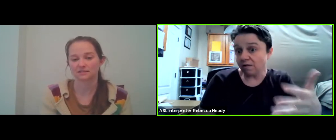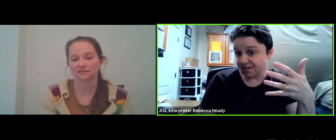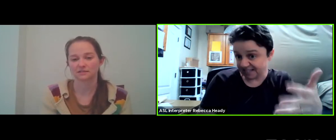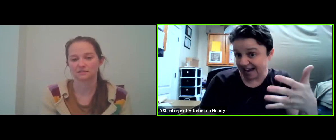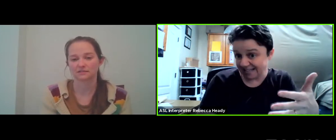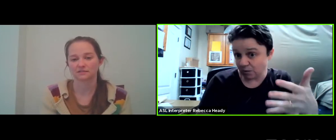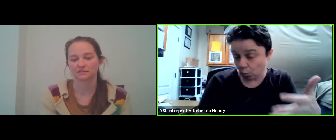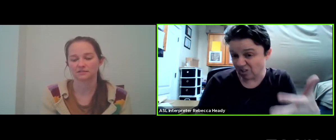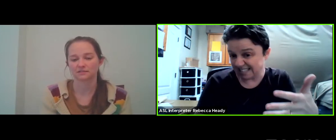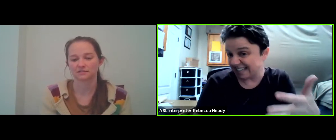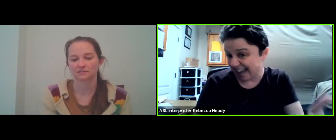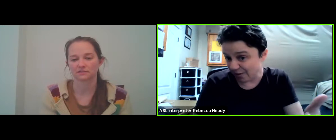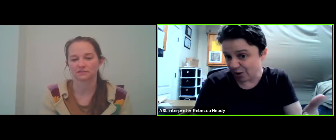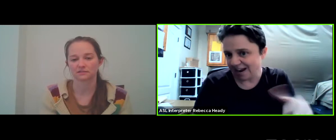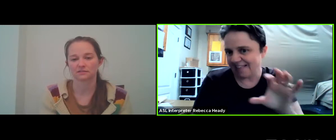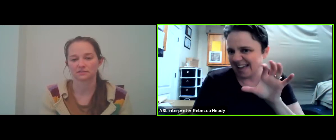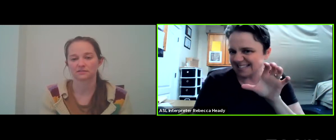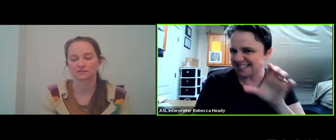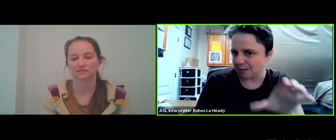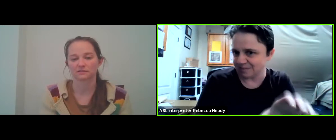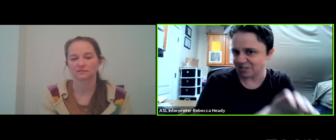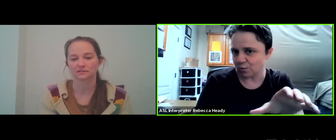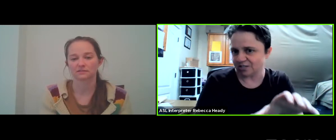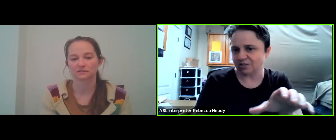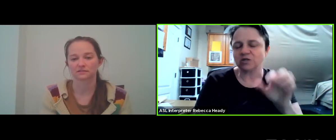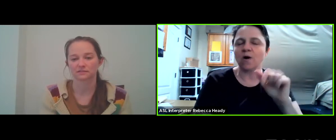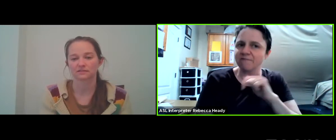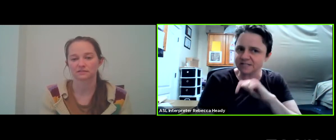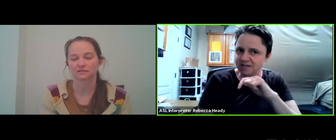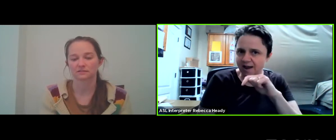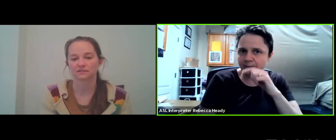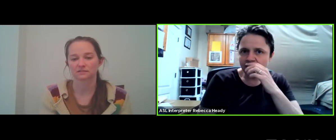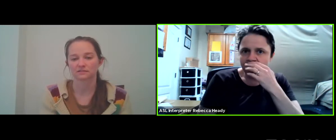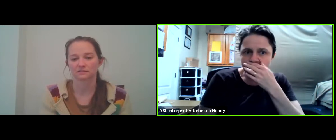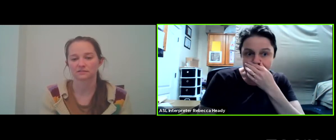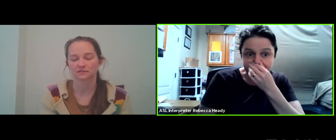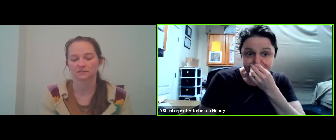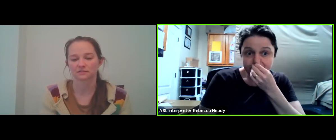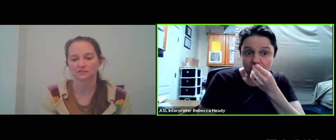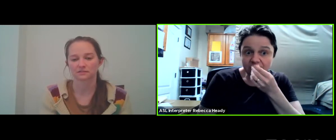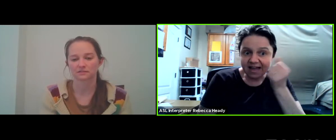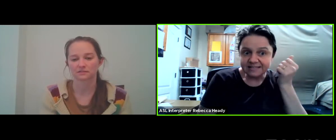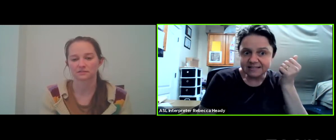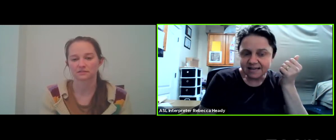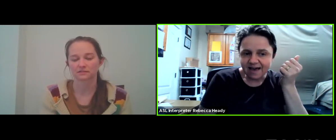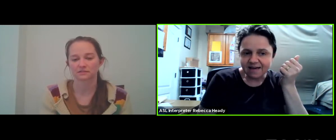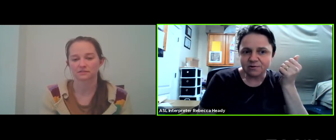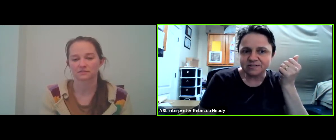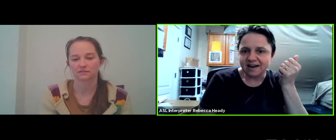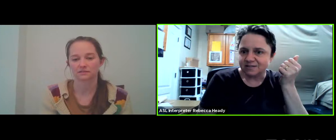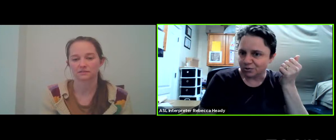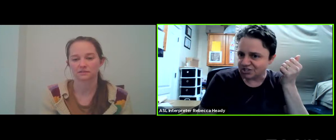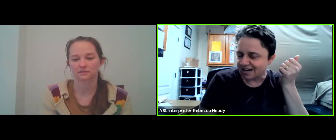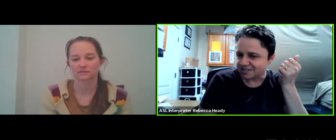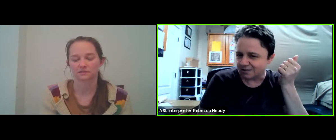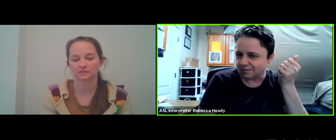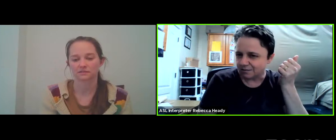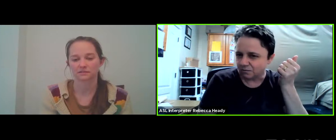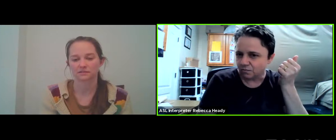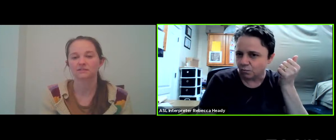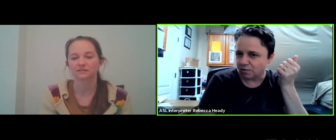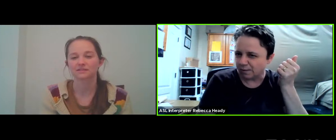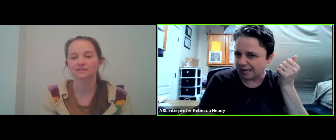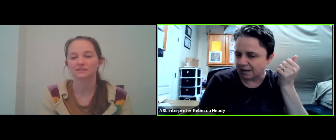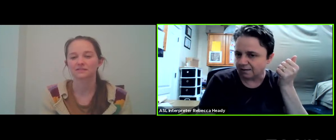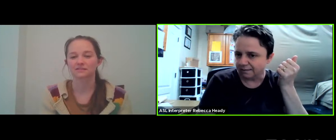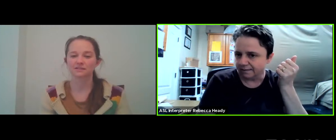with all of the signs and words together in that same situation. So every time they see that, there's that